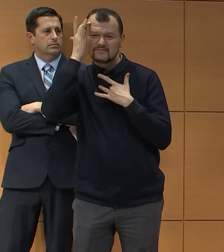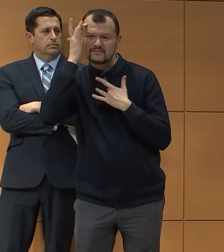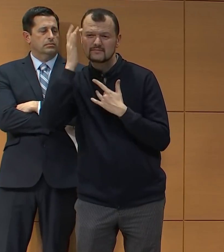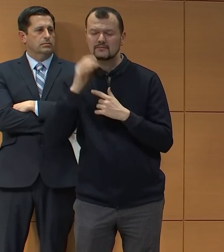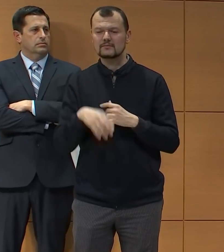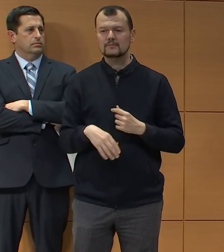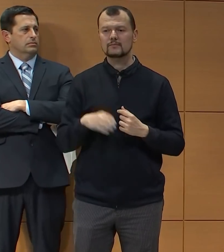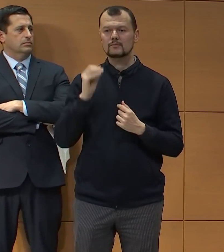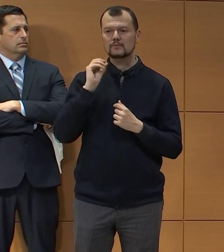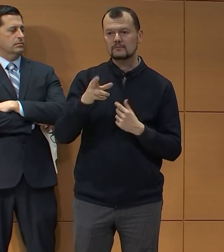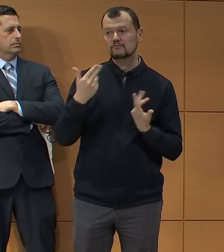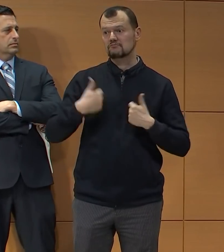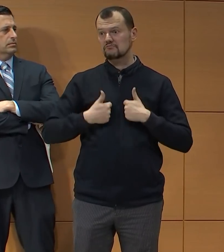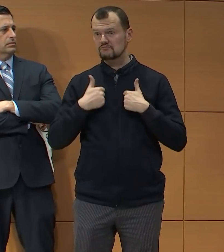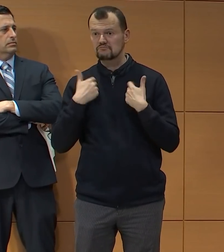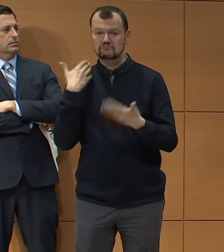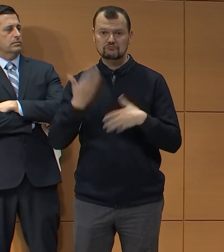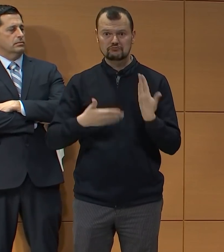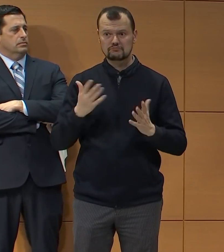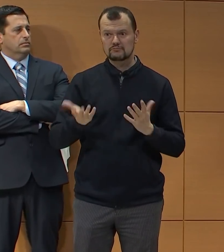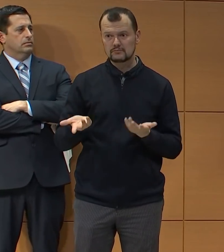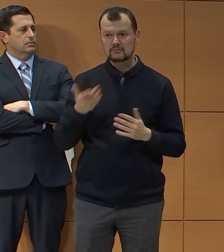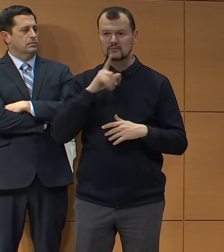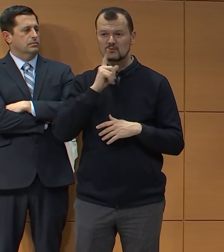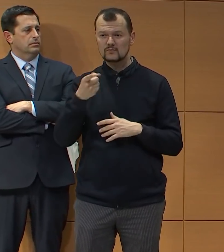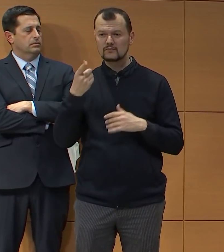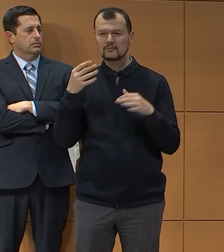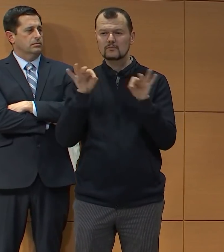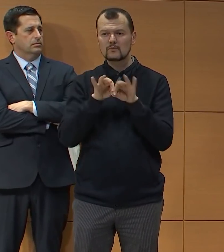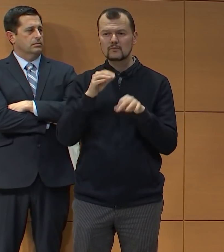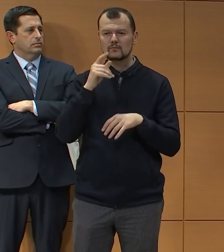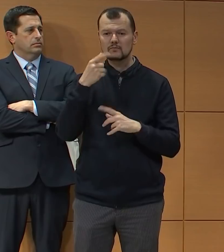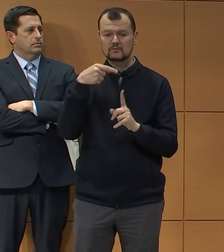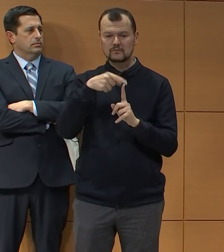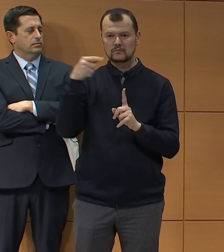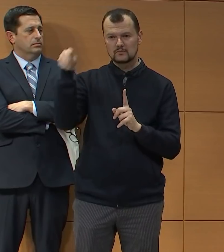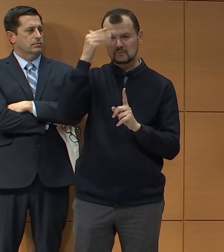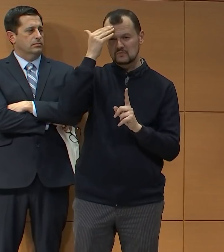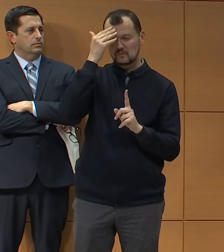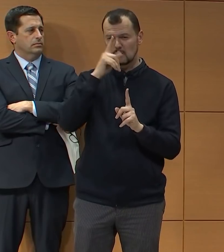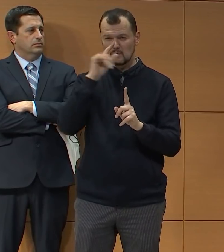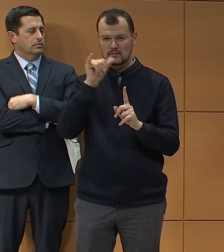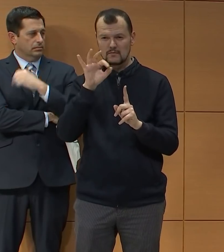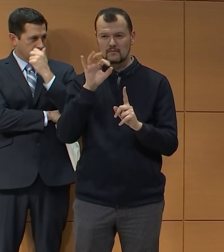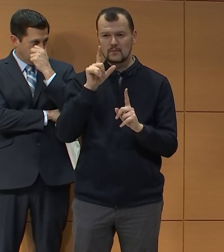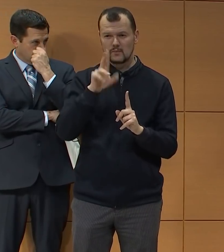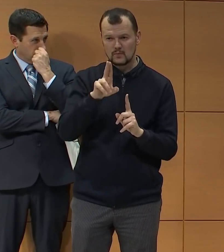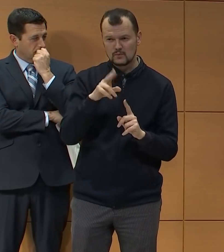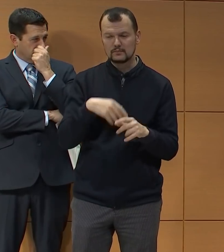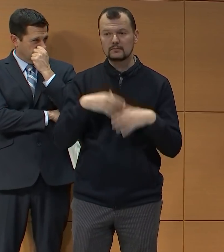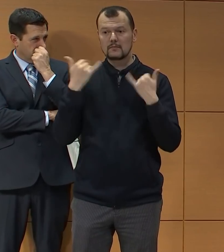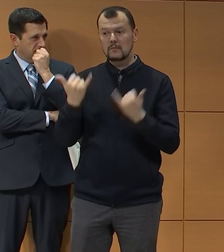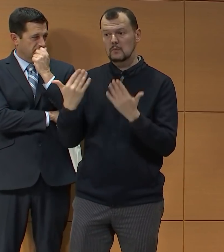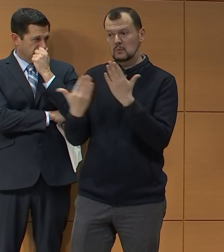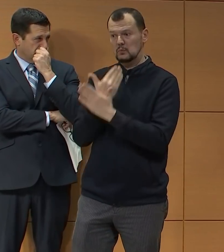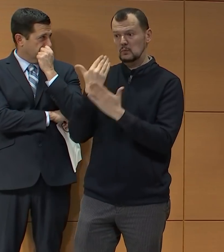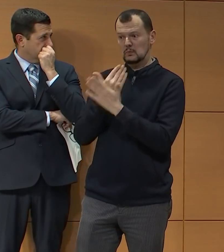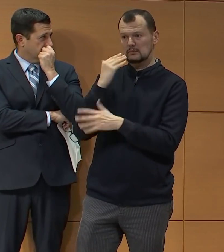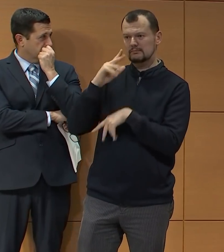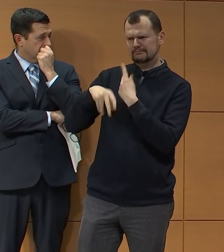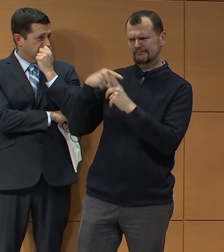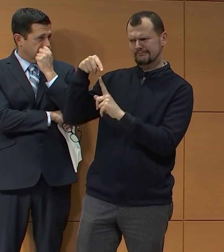have a comfort level with the flu. With this new novel coronavirus, we don't